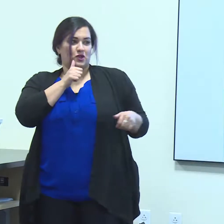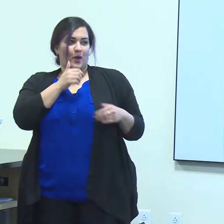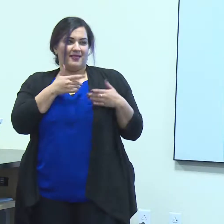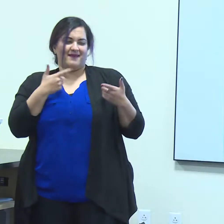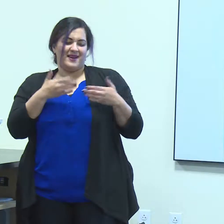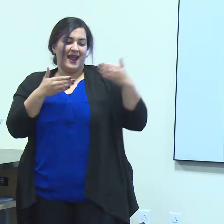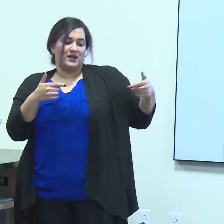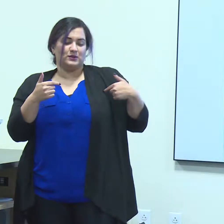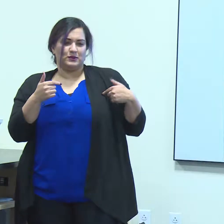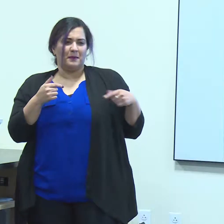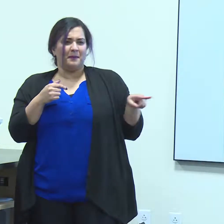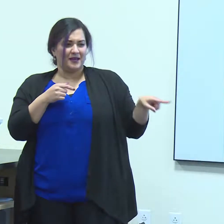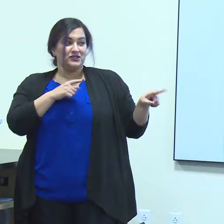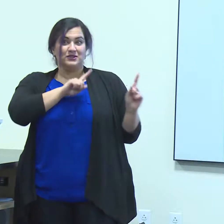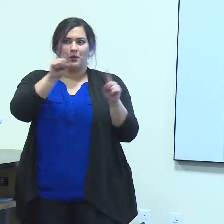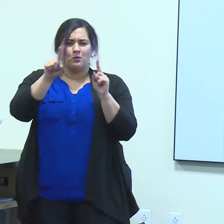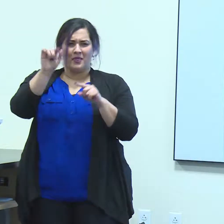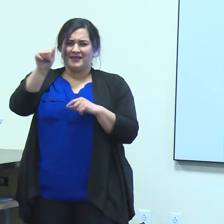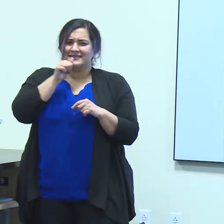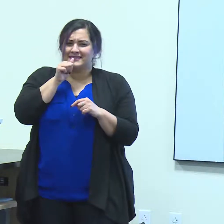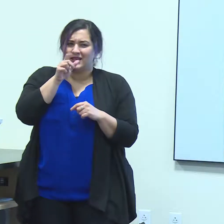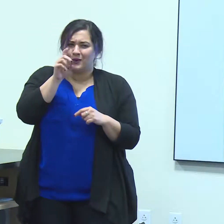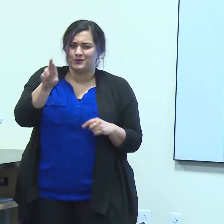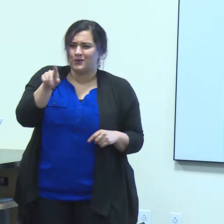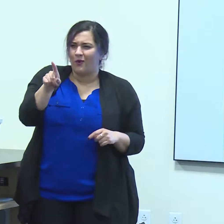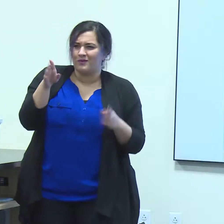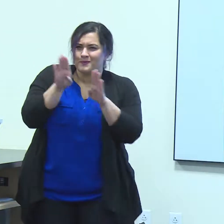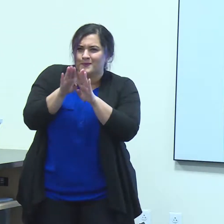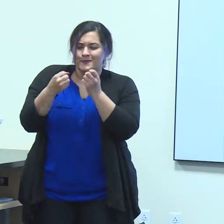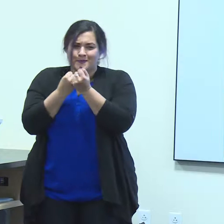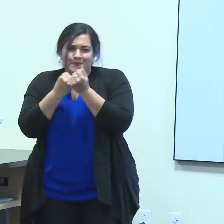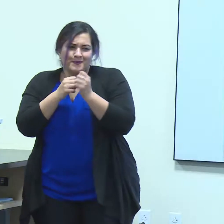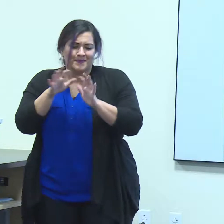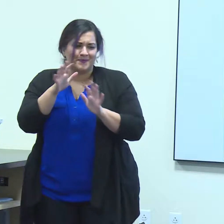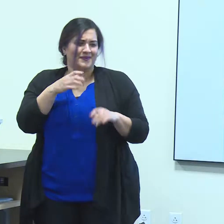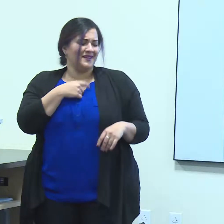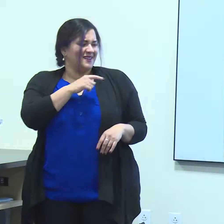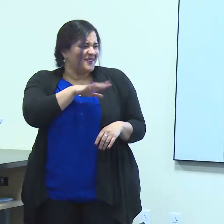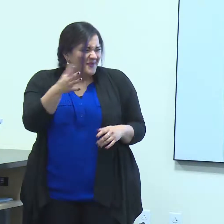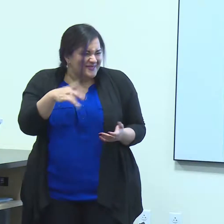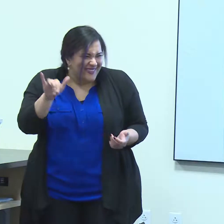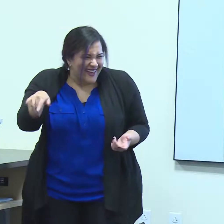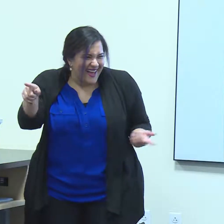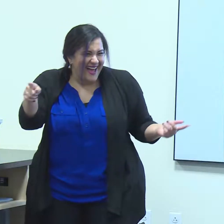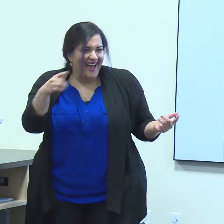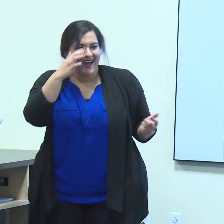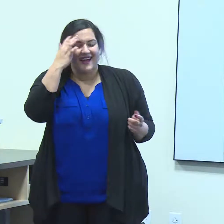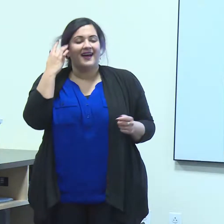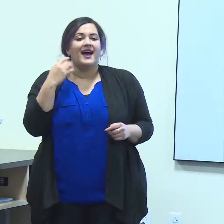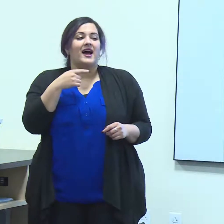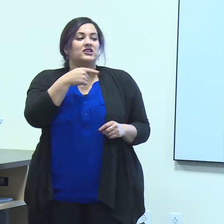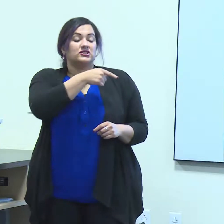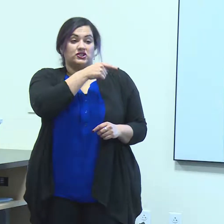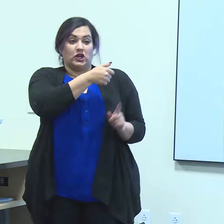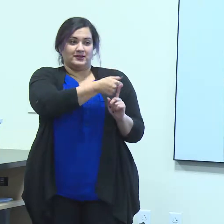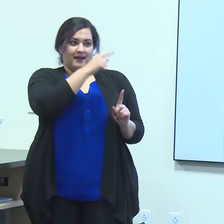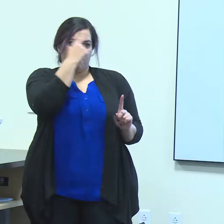And in my dorm, there was a girl that lived next to me, and she would go to this special program, and she was